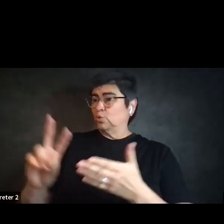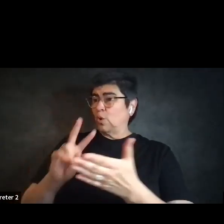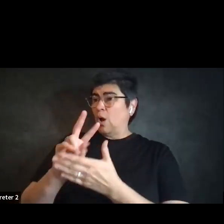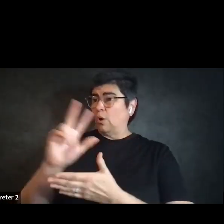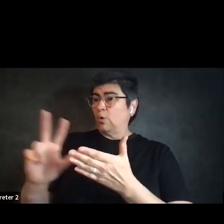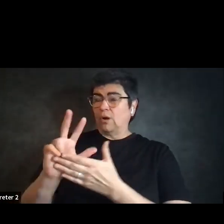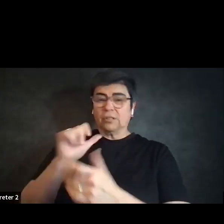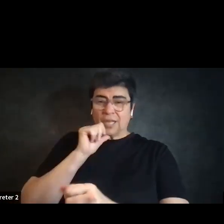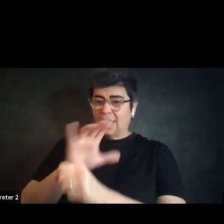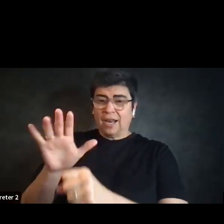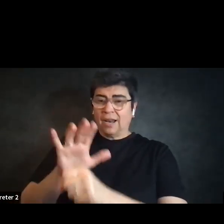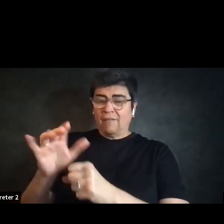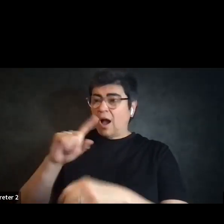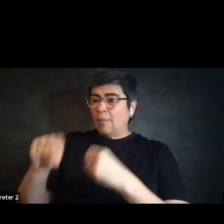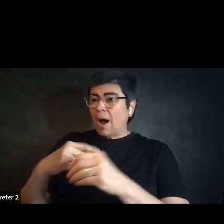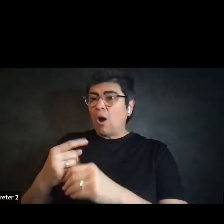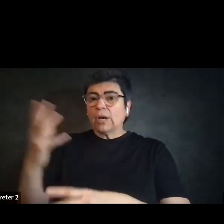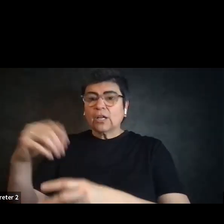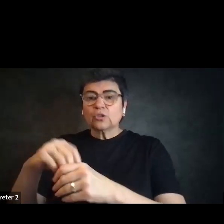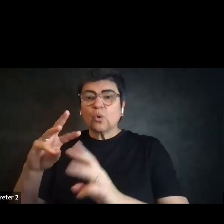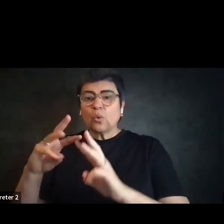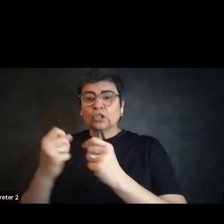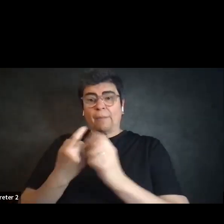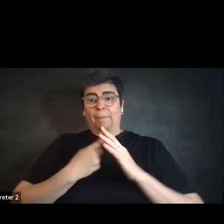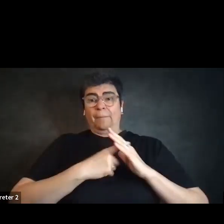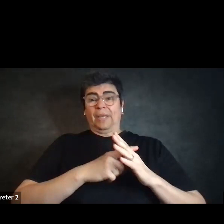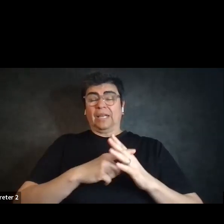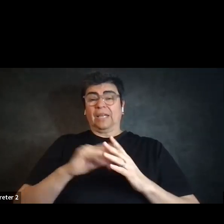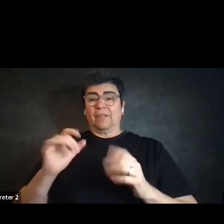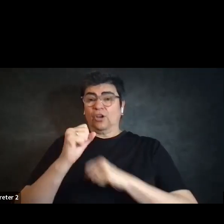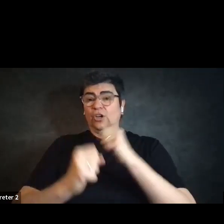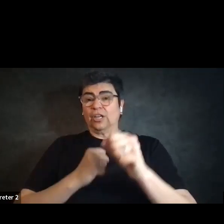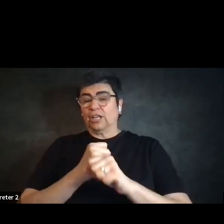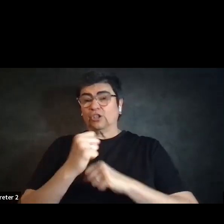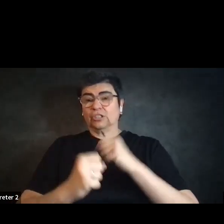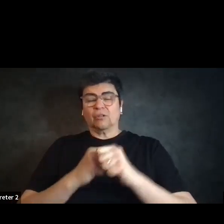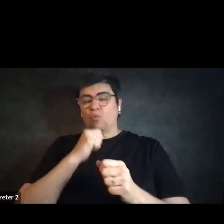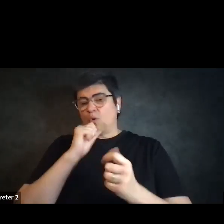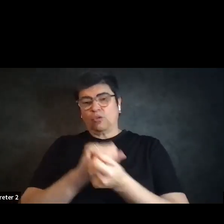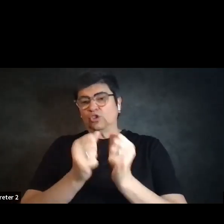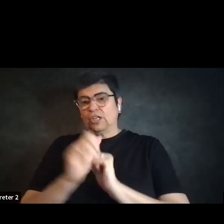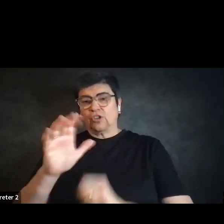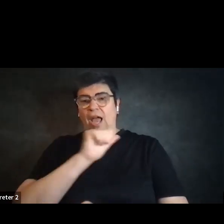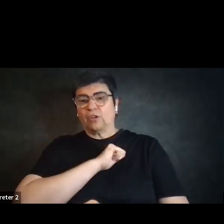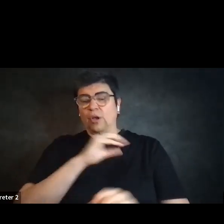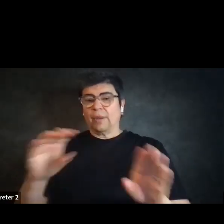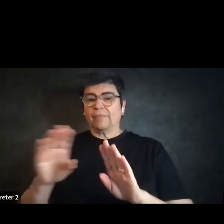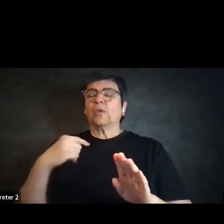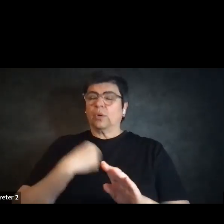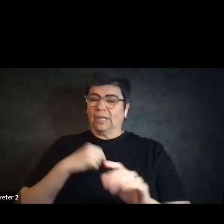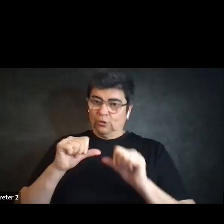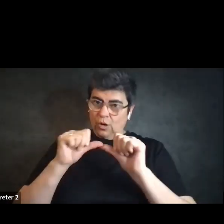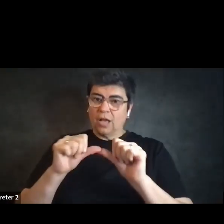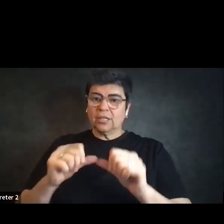3-hour diversity and inclusion workshop at the beginning will not change attitudes and behaviors. We need to constantly talk